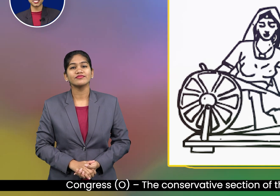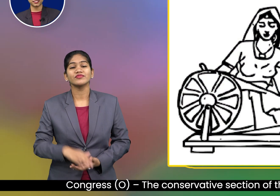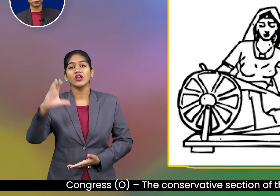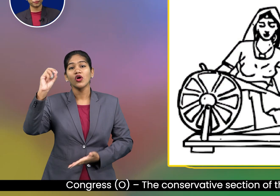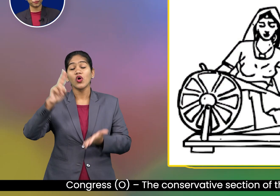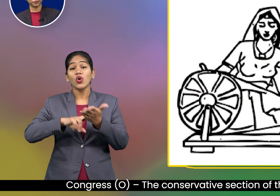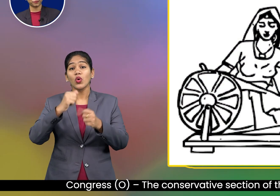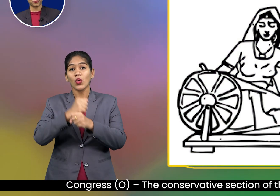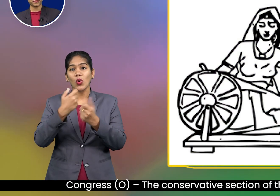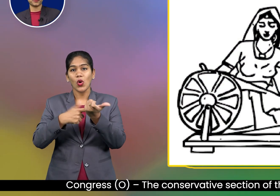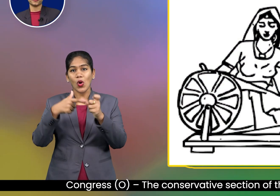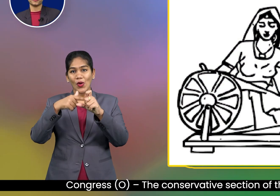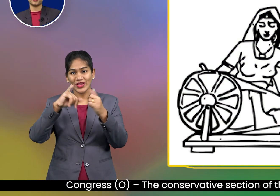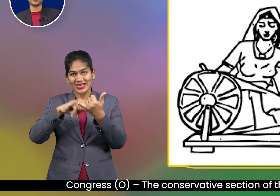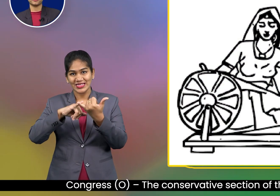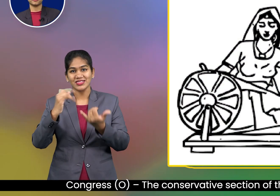Congress.